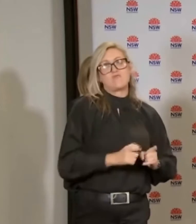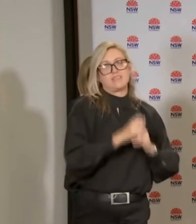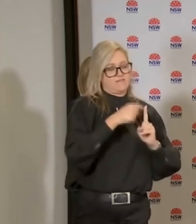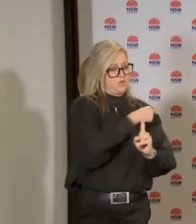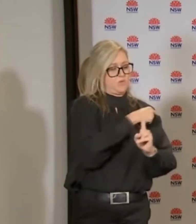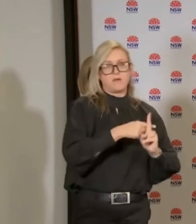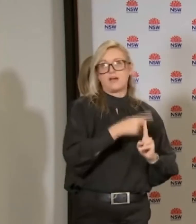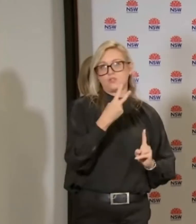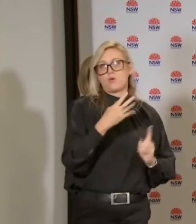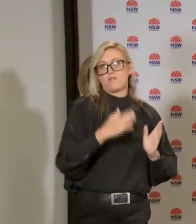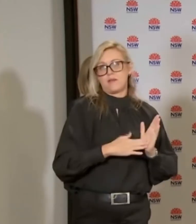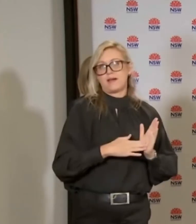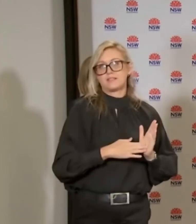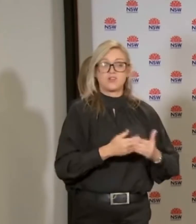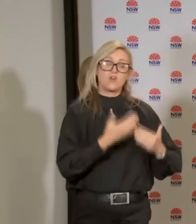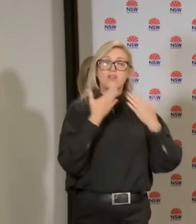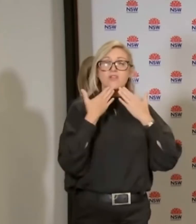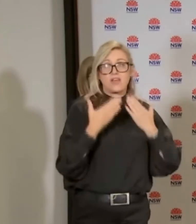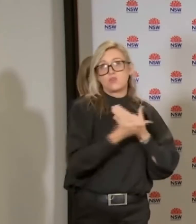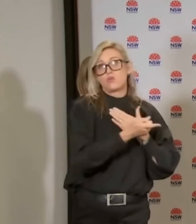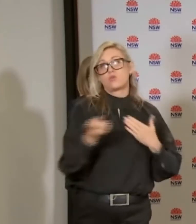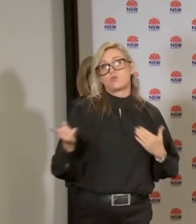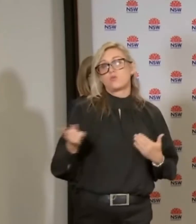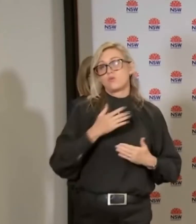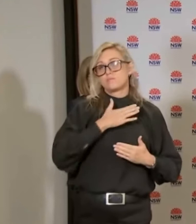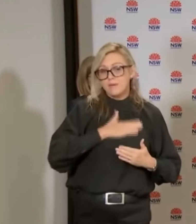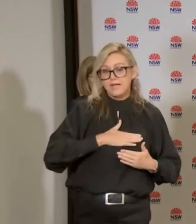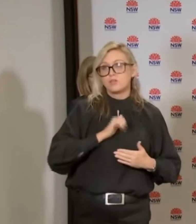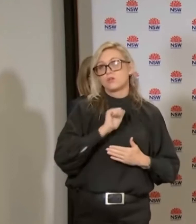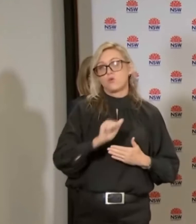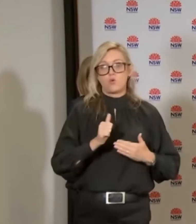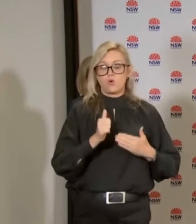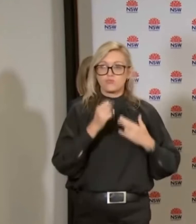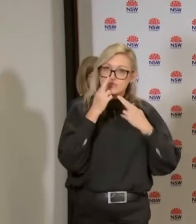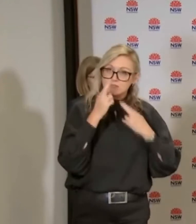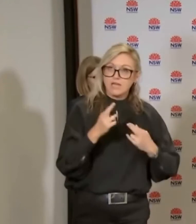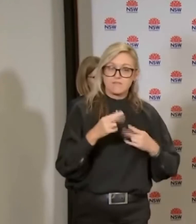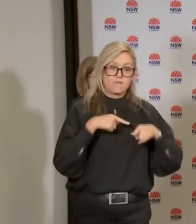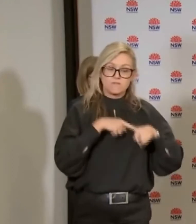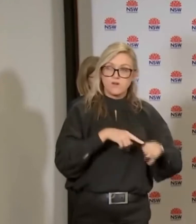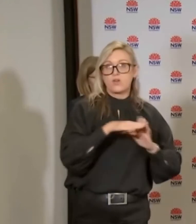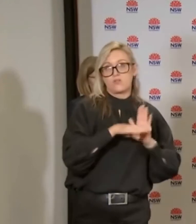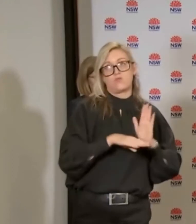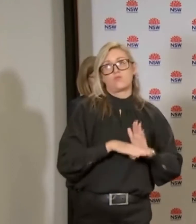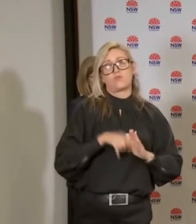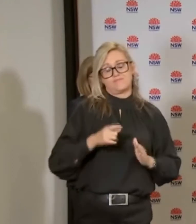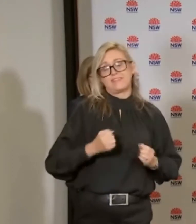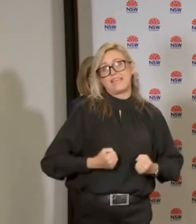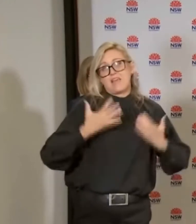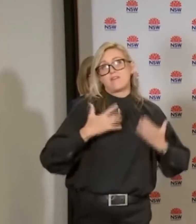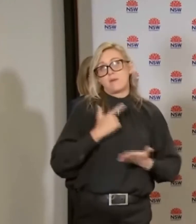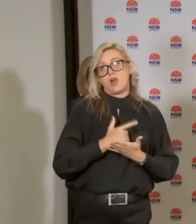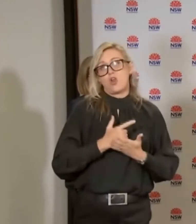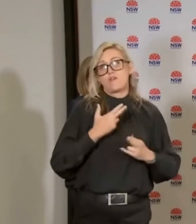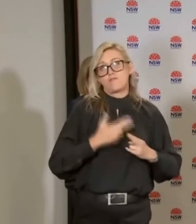in touch during this period of time. Thank them for the respectful way they've gone through this period of time, but for the sacrifices they have made for